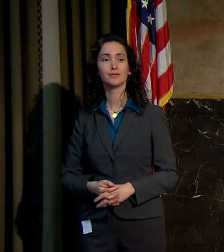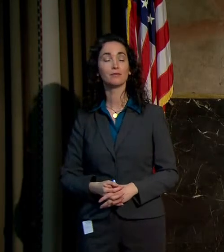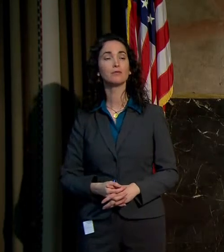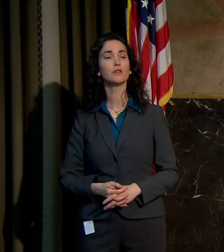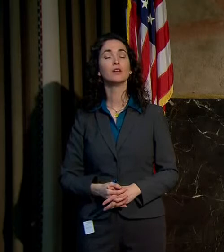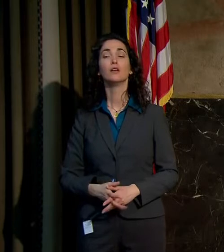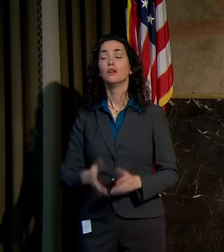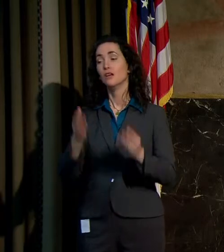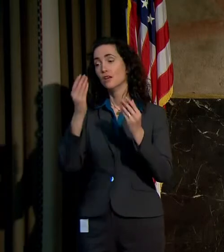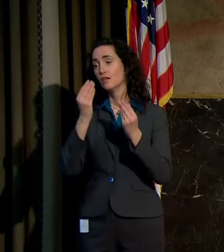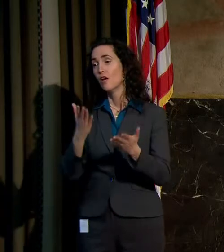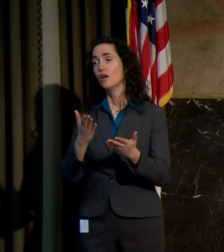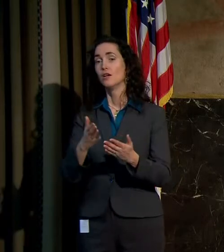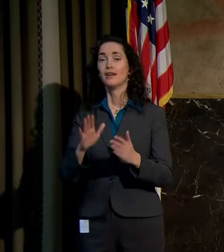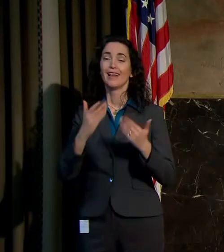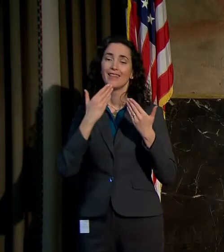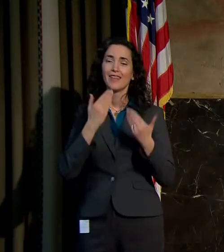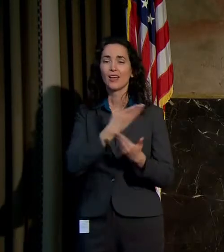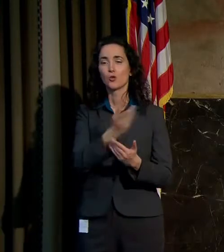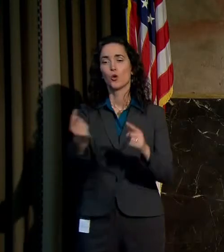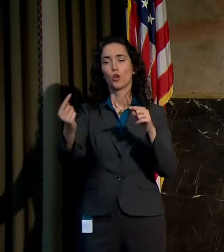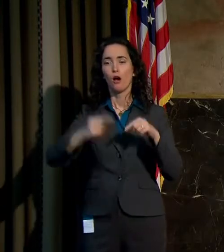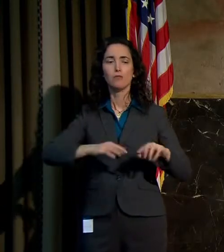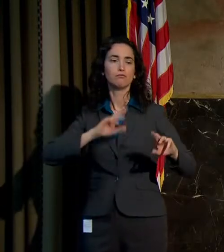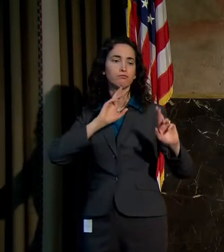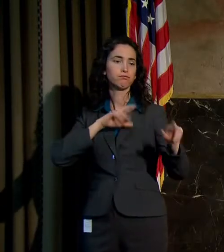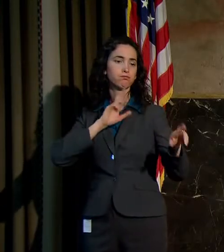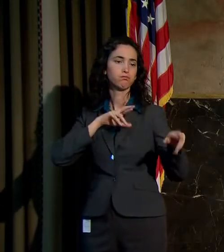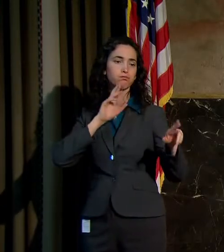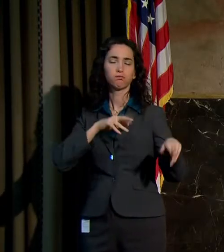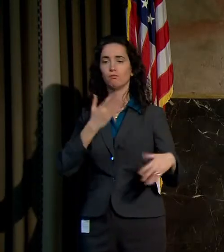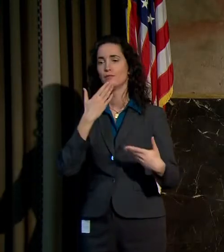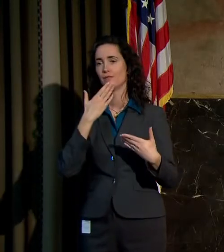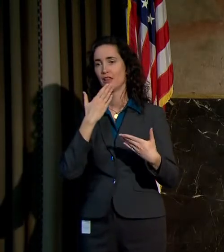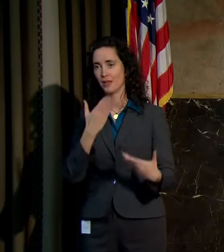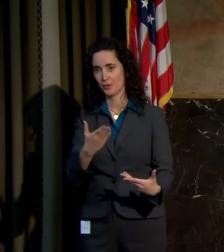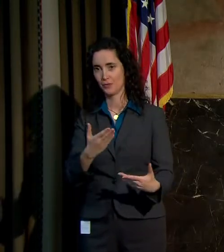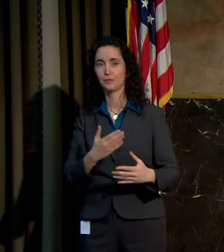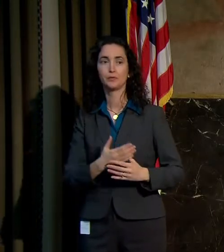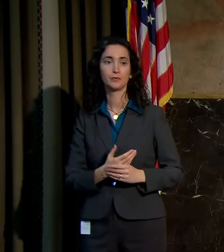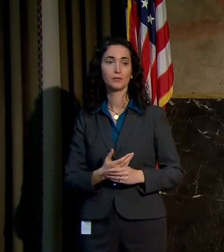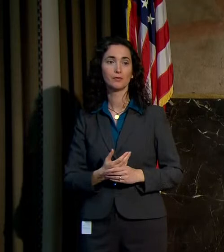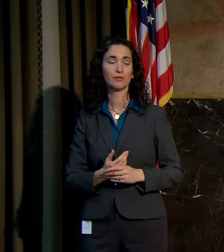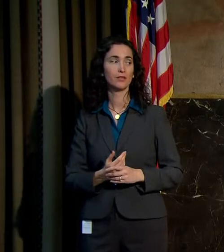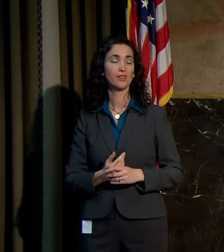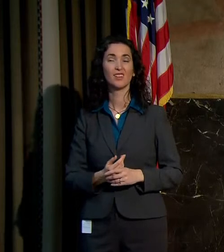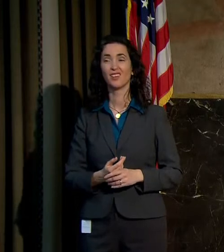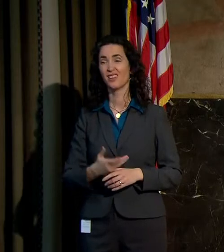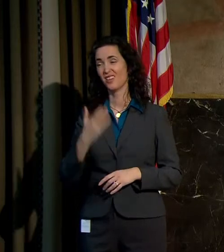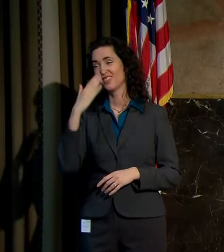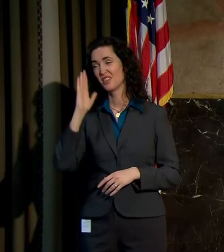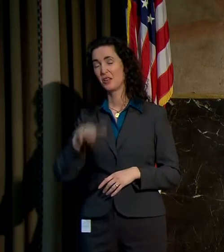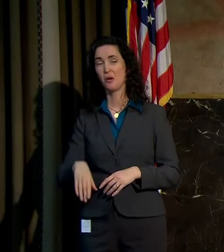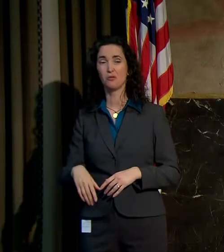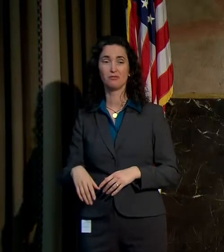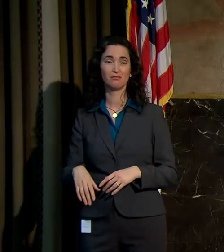Well, look, I want to thank you all for continuing to cover this. And I know I'm tired of talking about